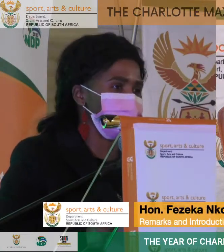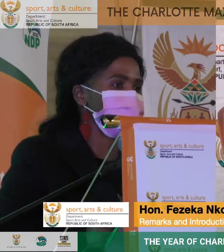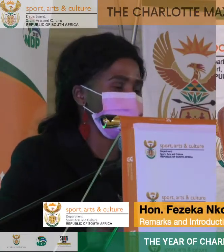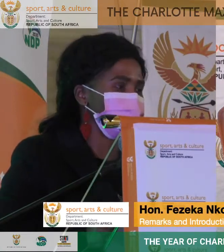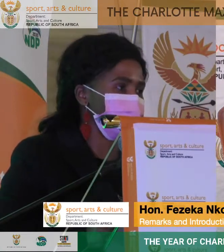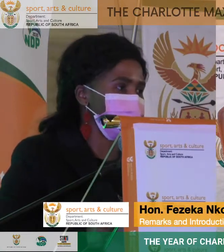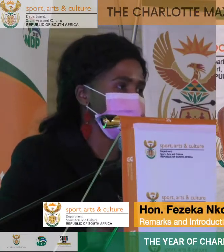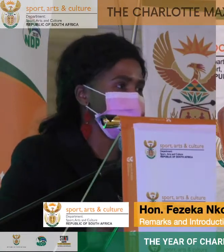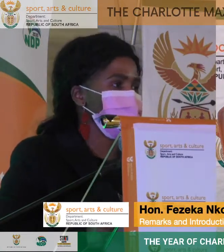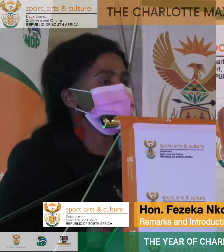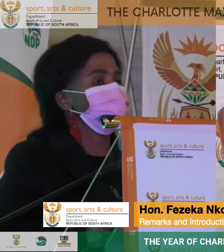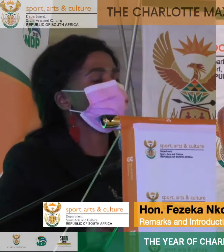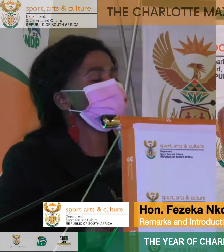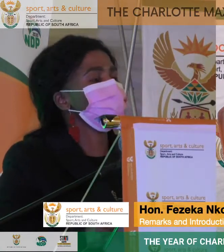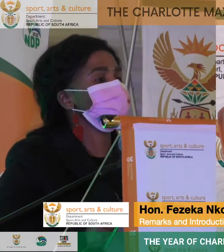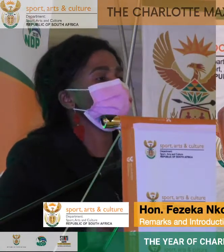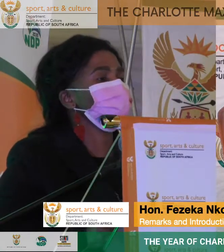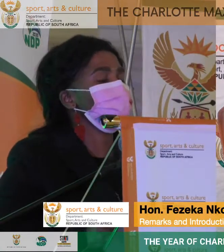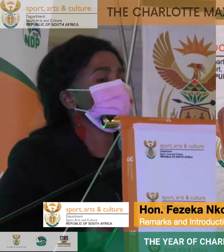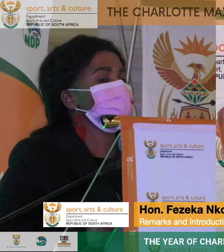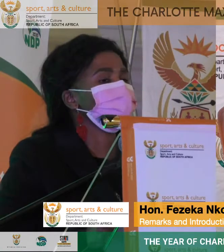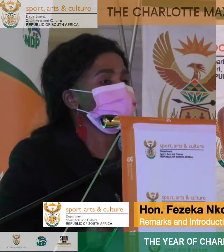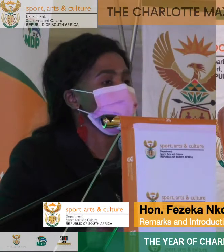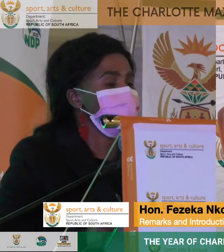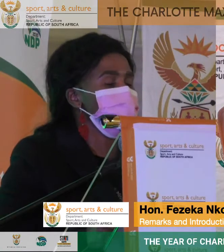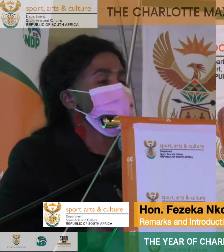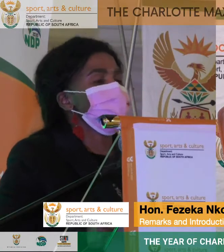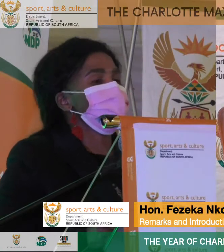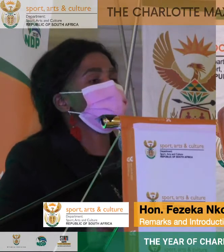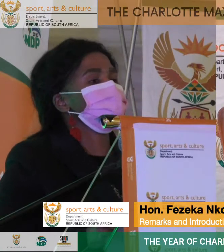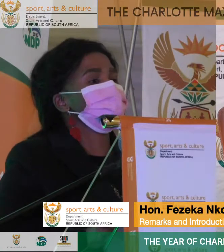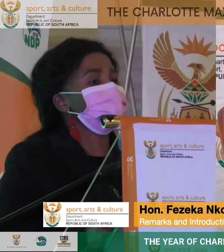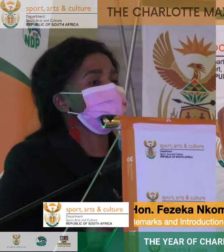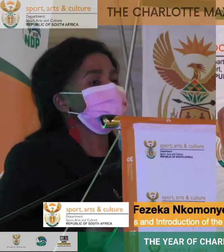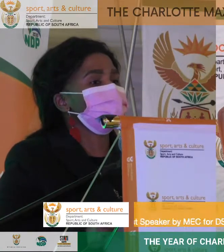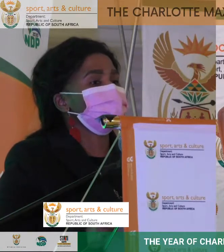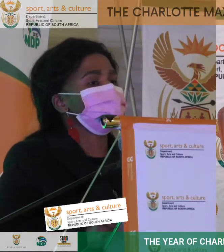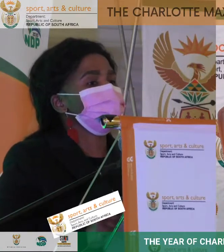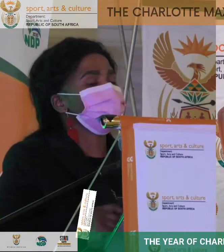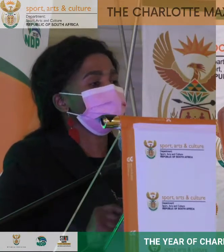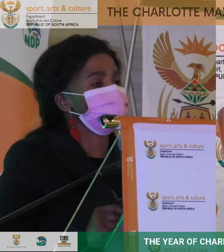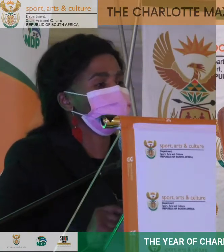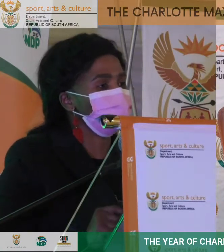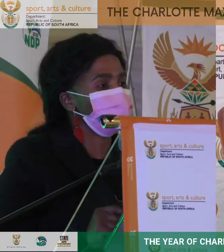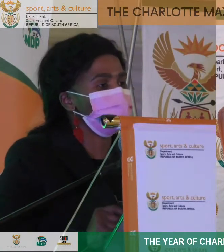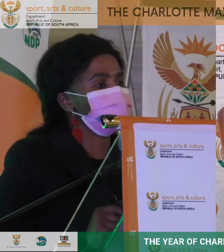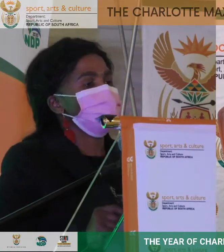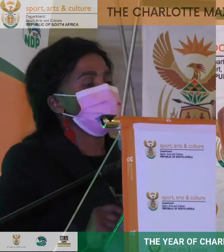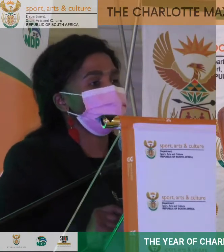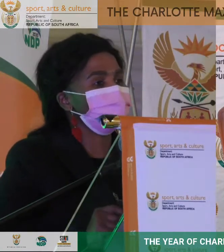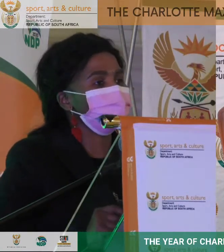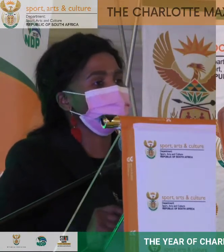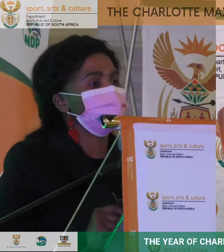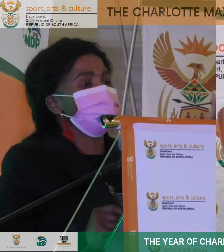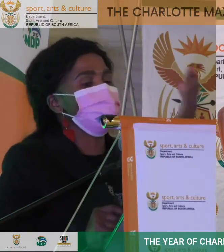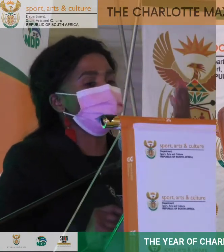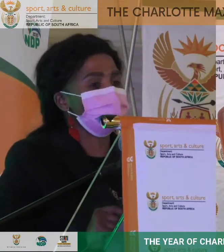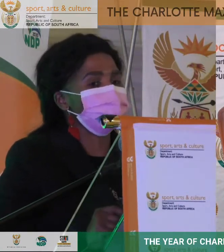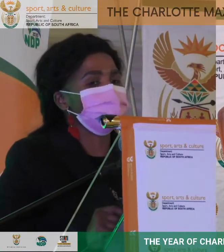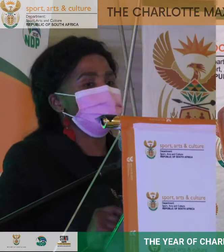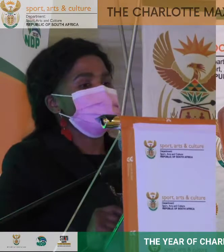so kufuneka ufane nomama uMafu lo uzibandakanye ukusukela esikolweni uphangele ube nguceba